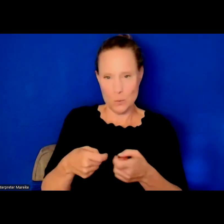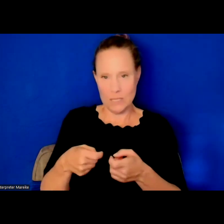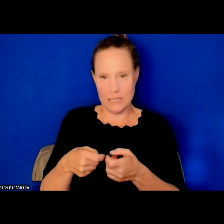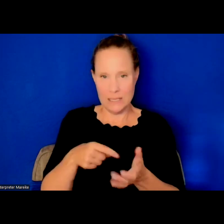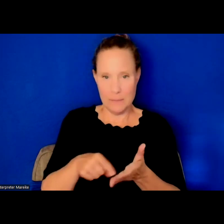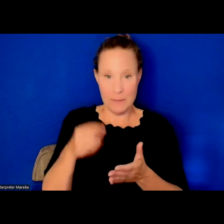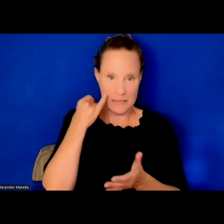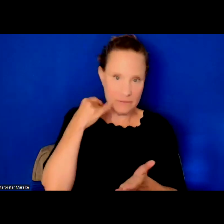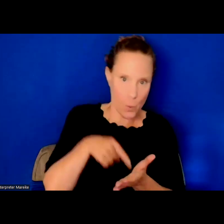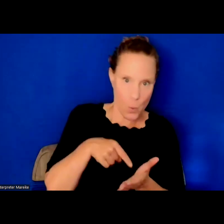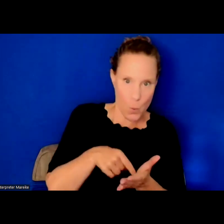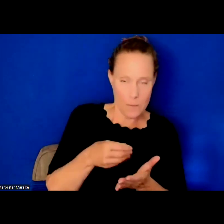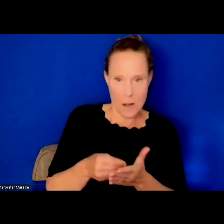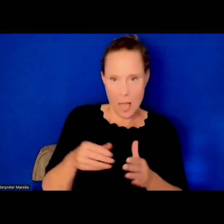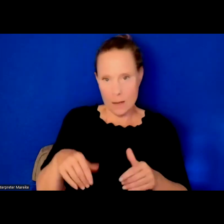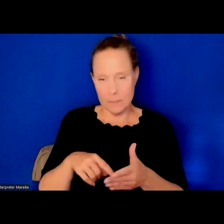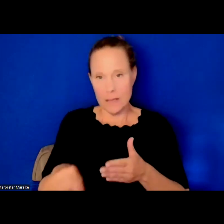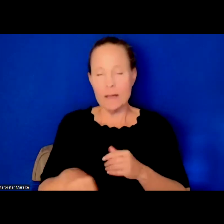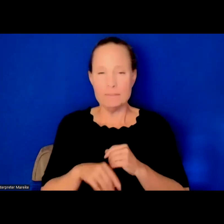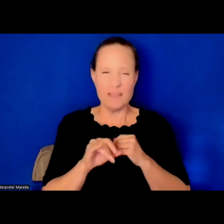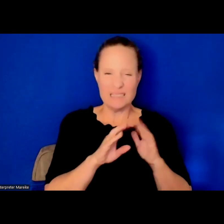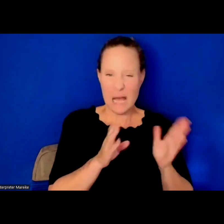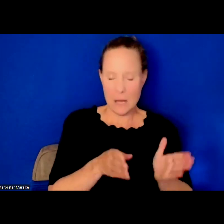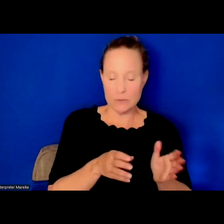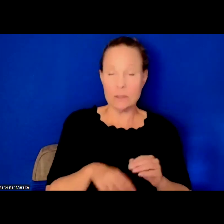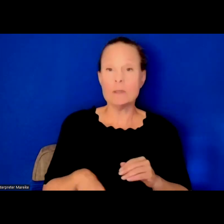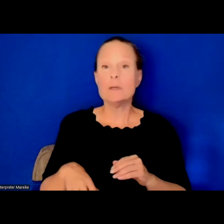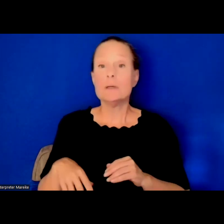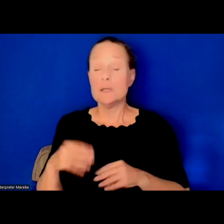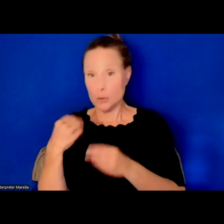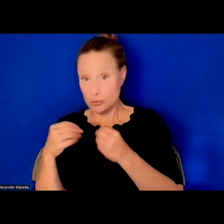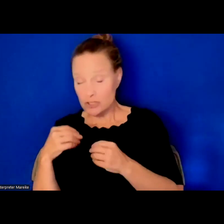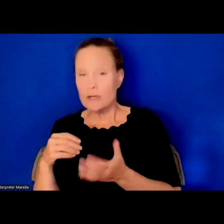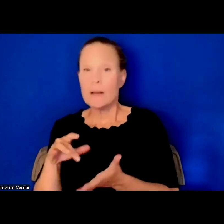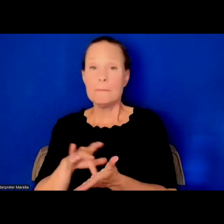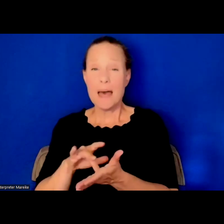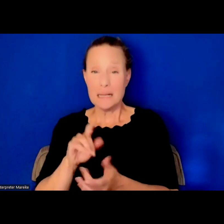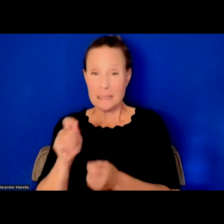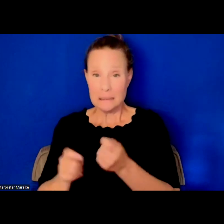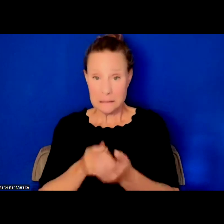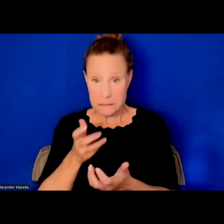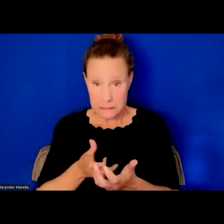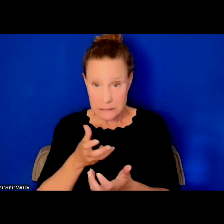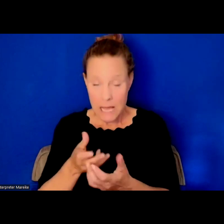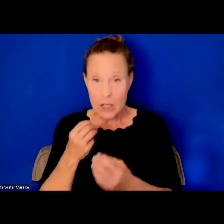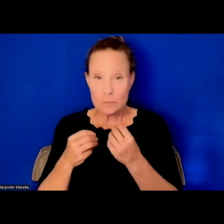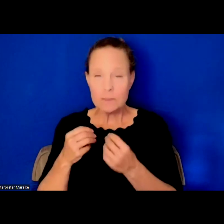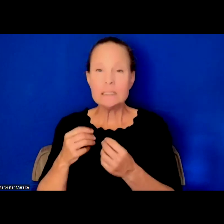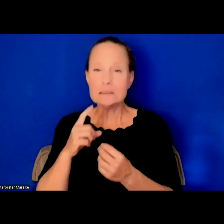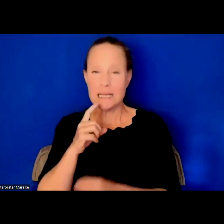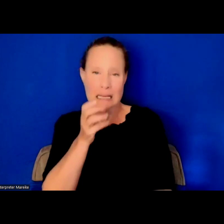bucket. Under the nutrition bucket is medically tailored meals, clinically appropriate